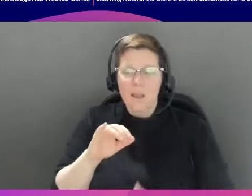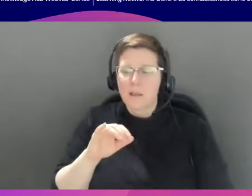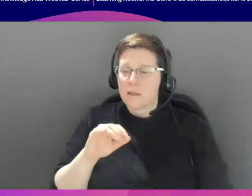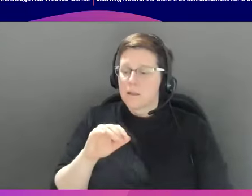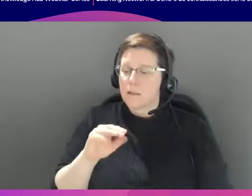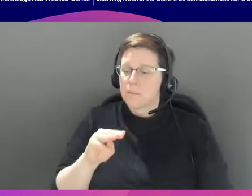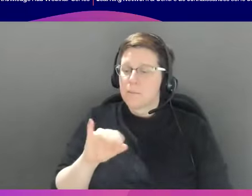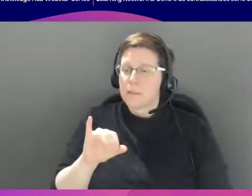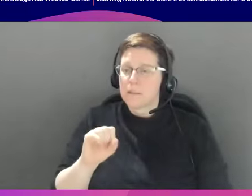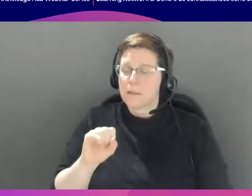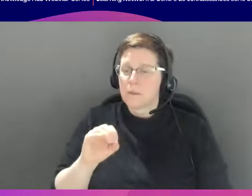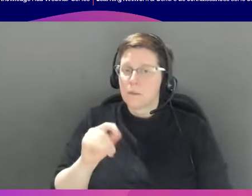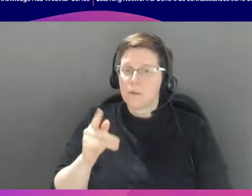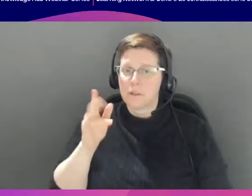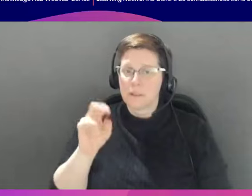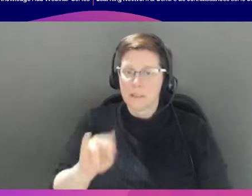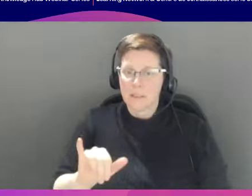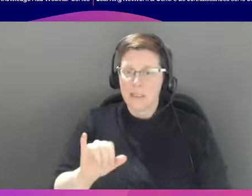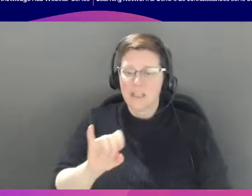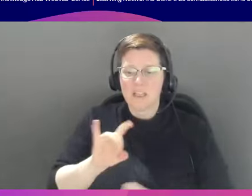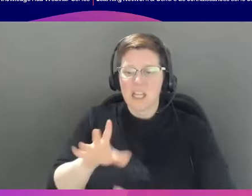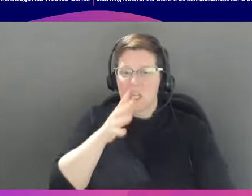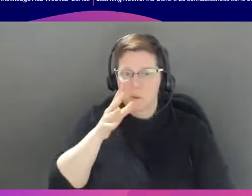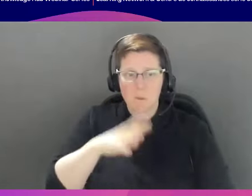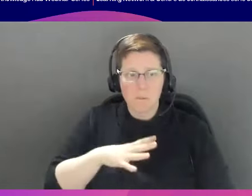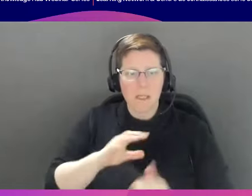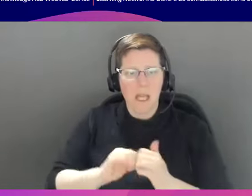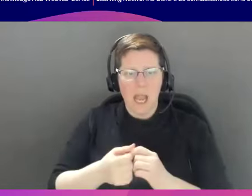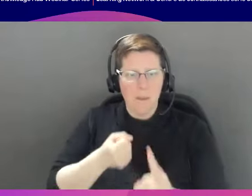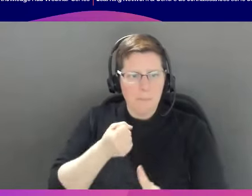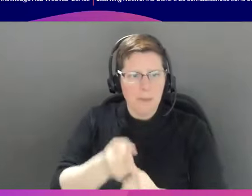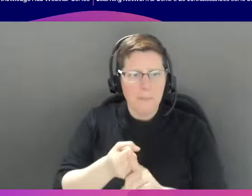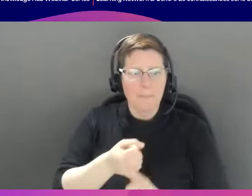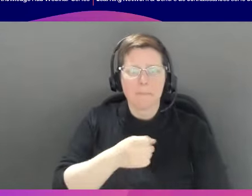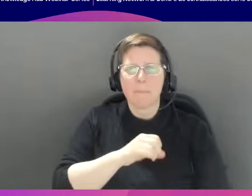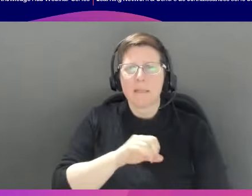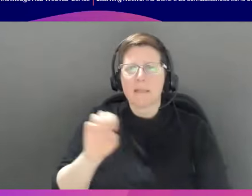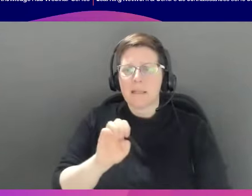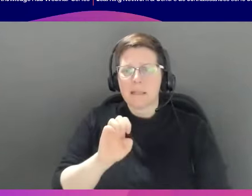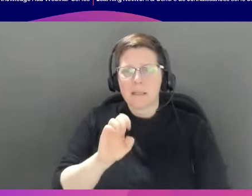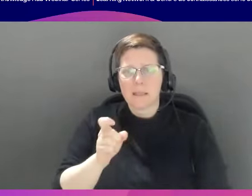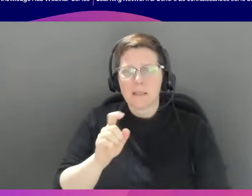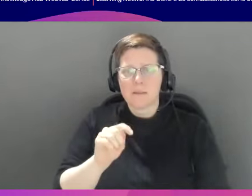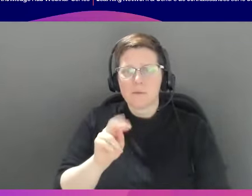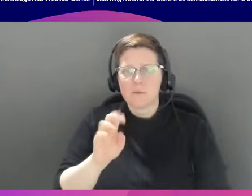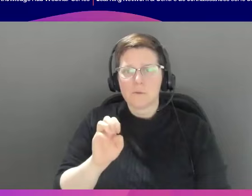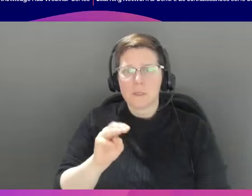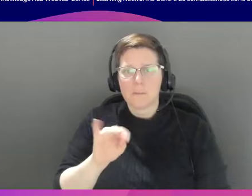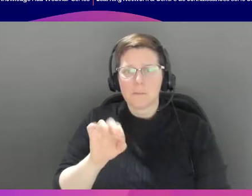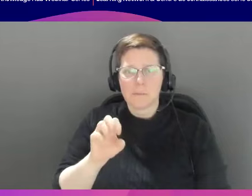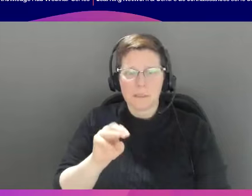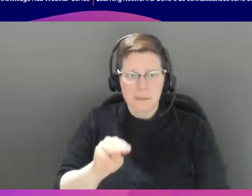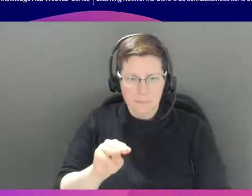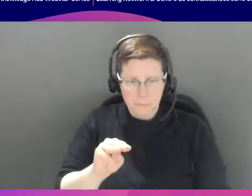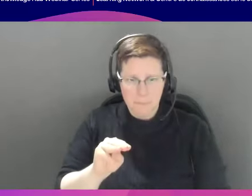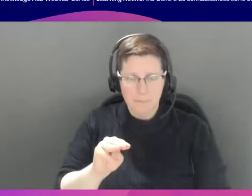of extremism. And so within the Canadian context, we've seen improvements in the way that incel movements have been understood